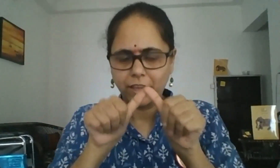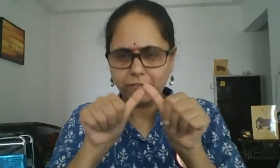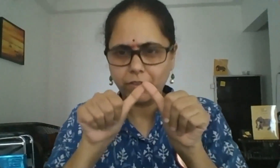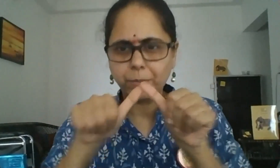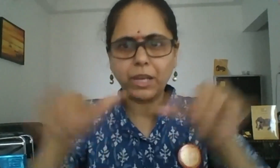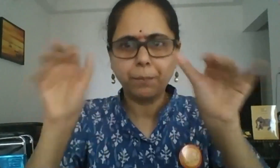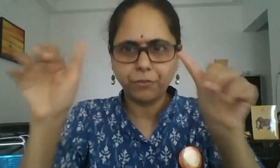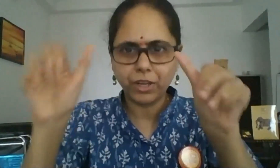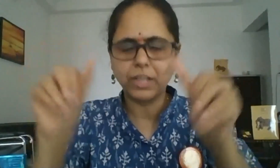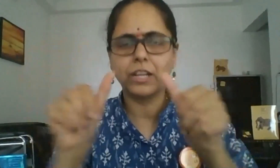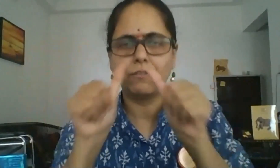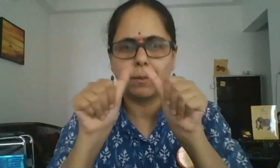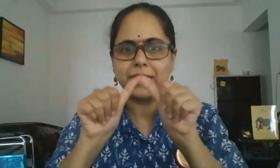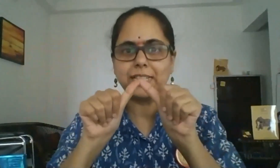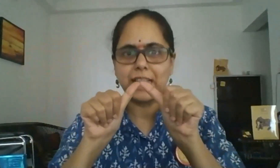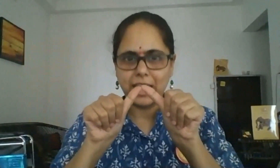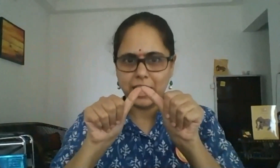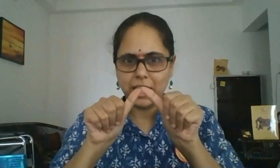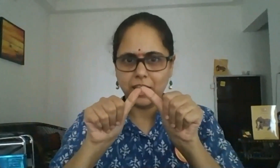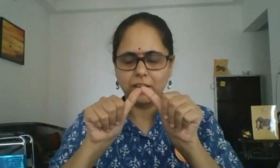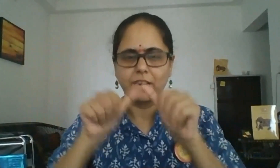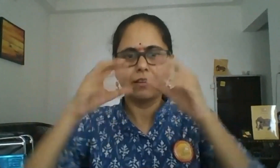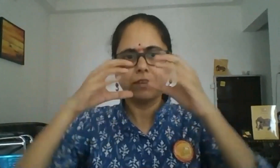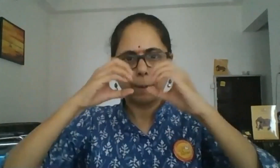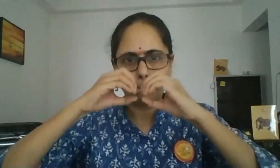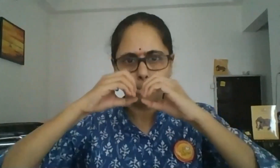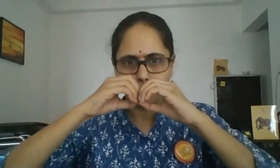Everyone become perfect in alphabets? A.